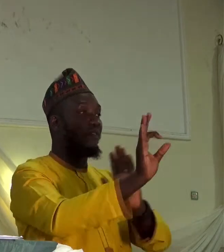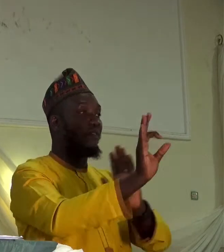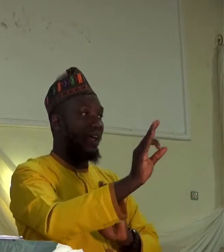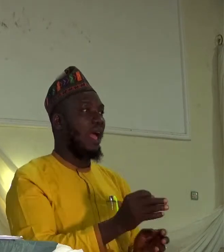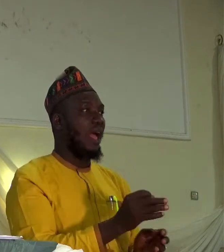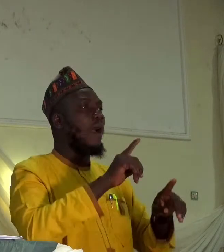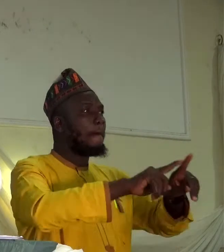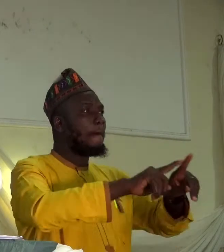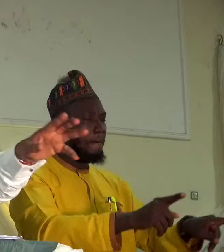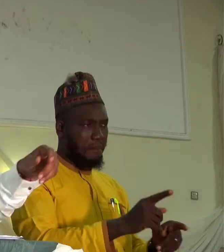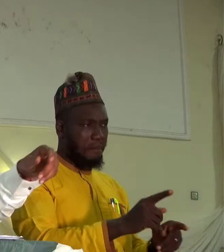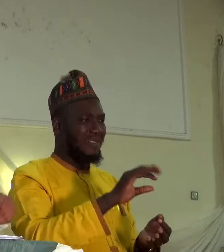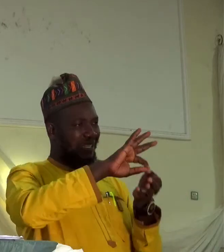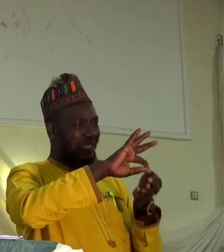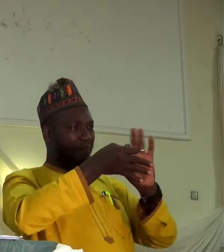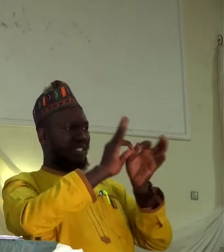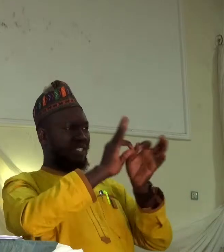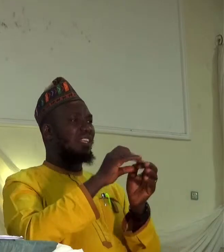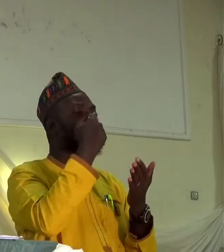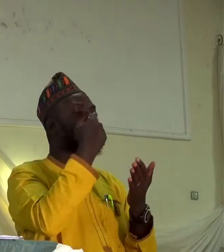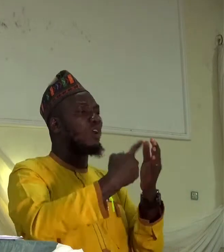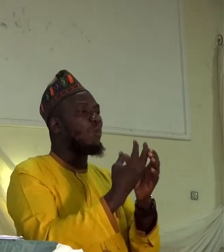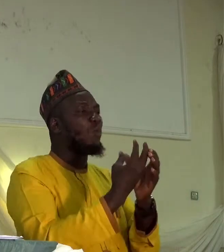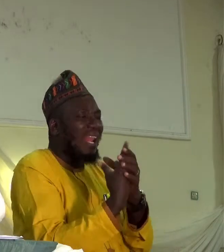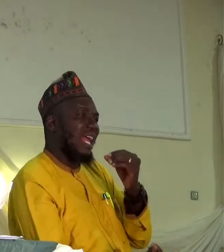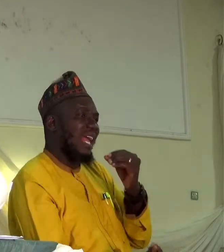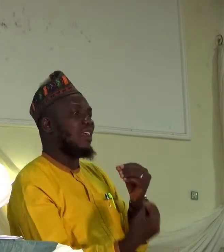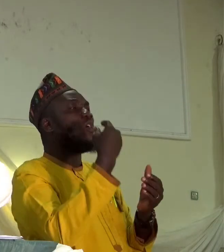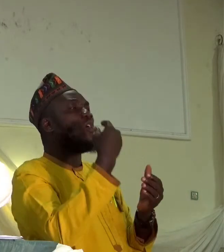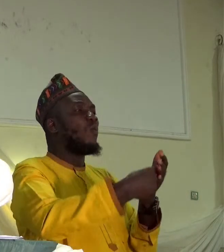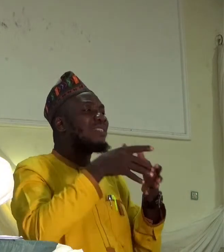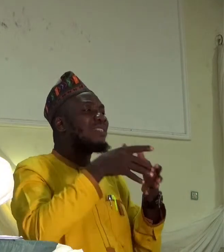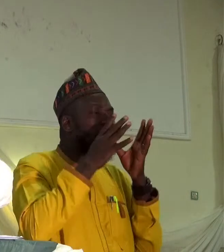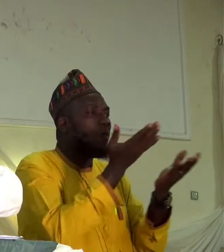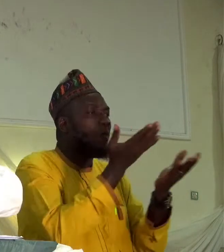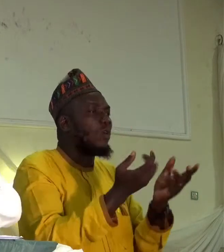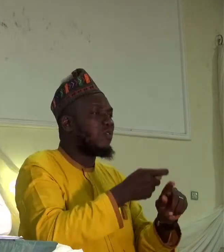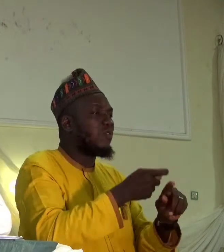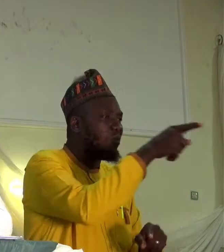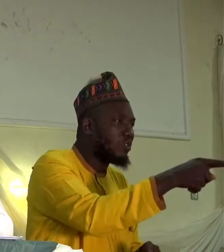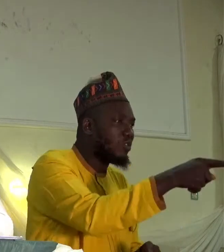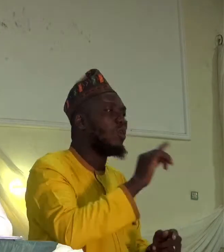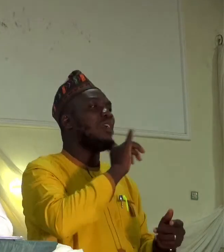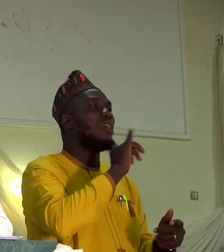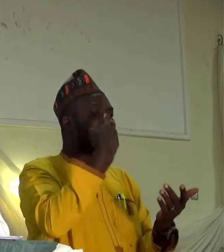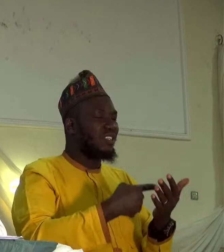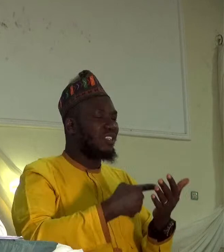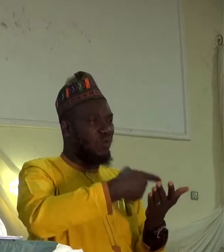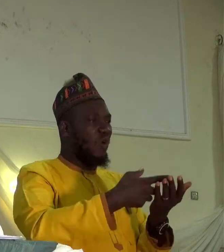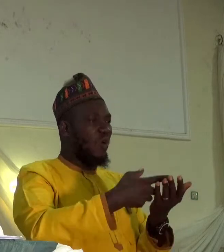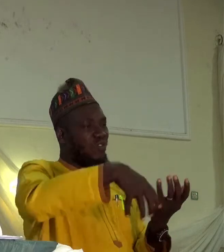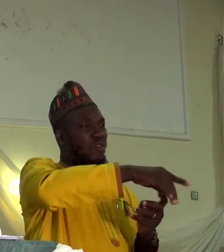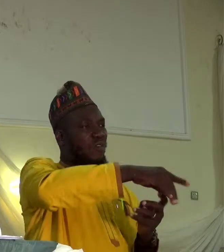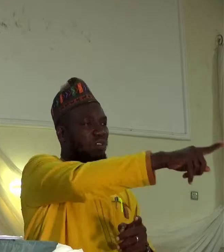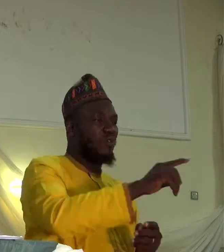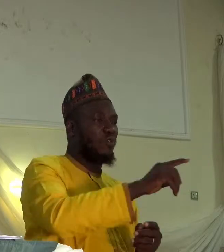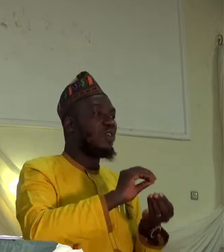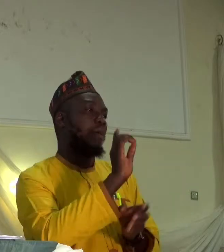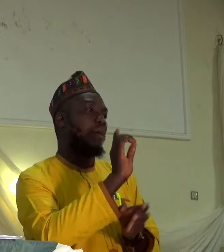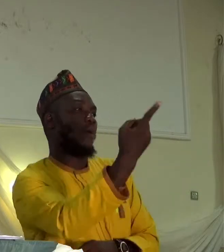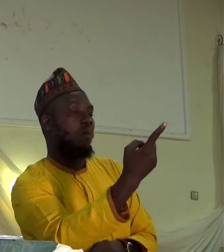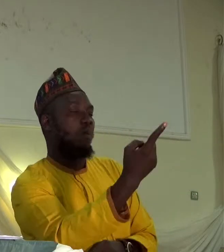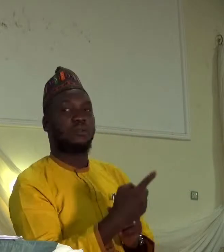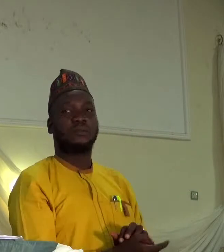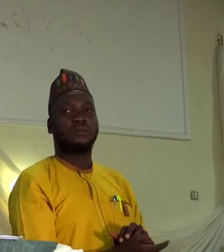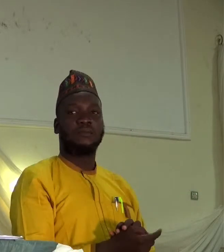practical interpretation is what we are lacking. What Islam wants from you is that you should be well convinced that one, there is a